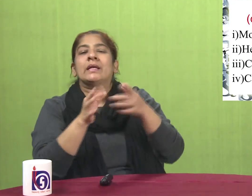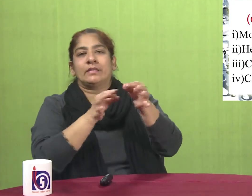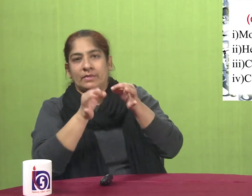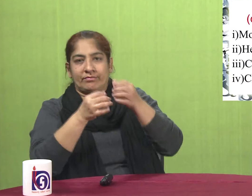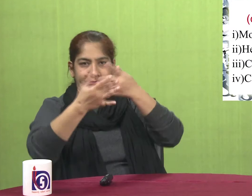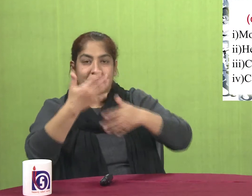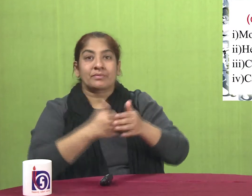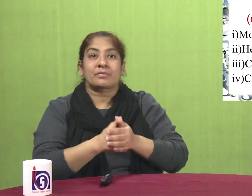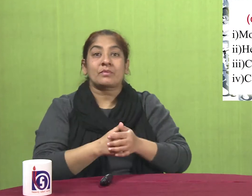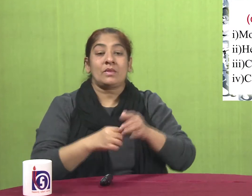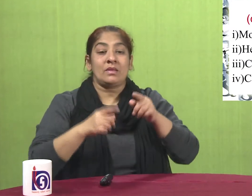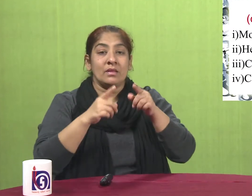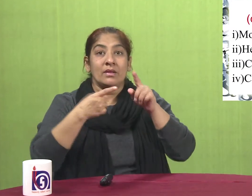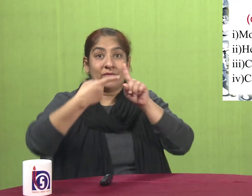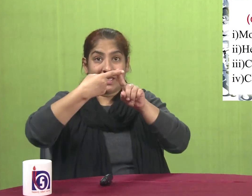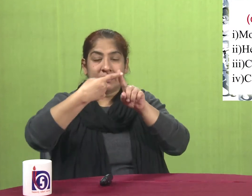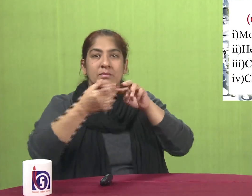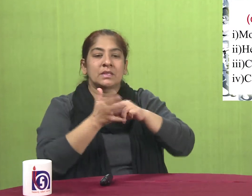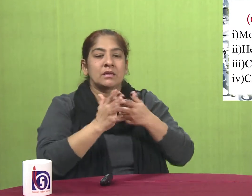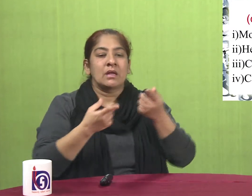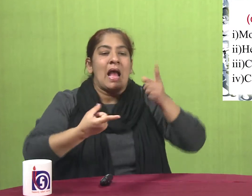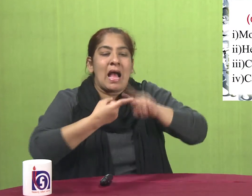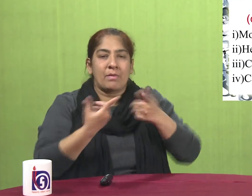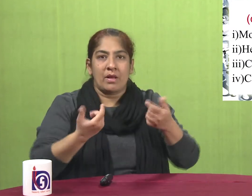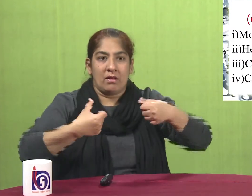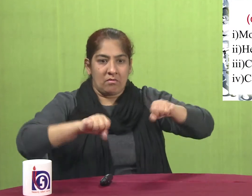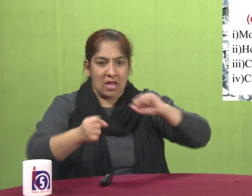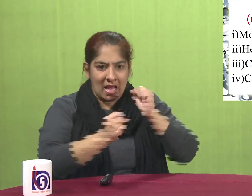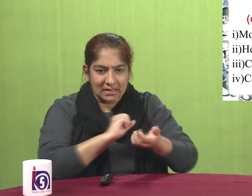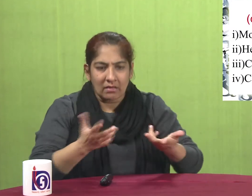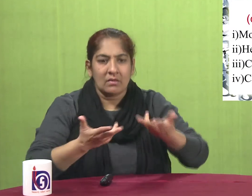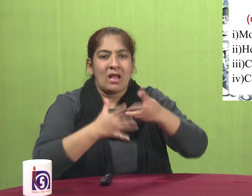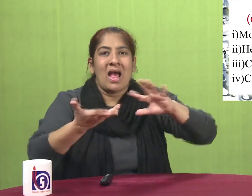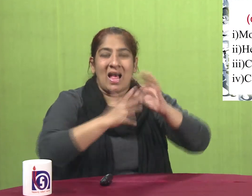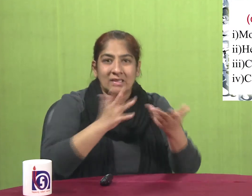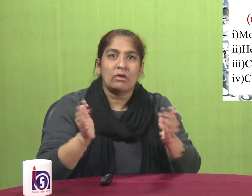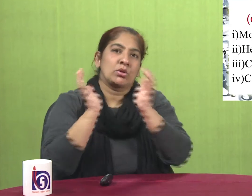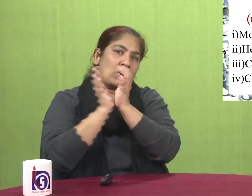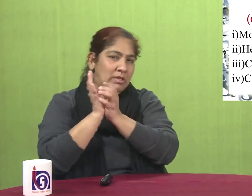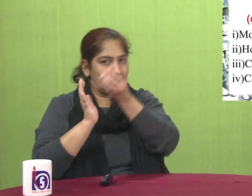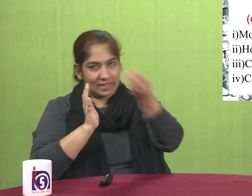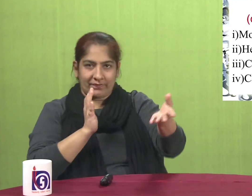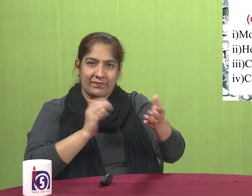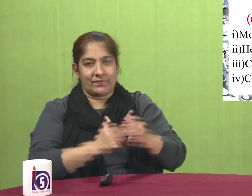other insurances like motor insurance,